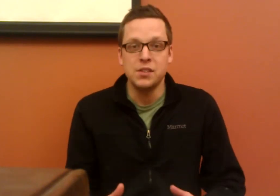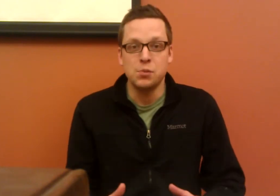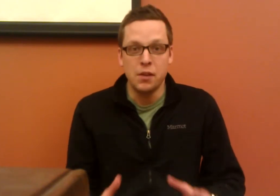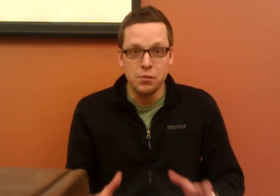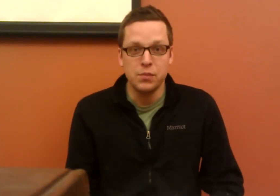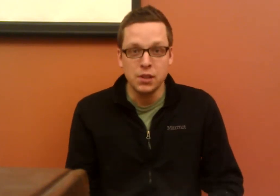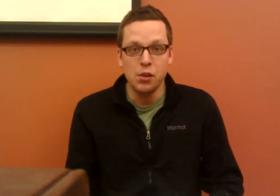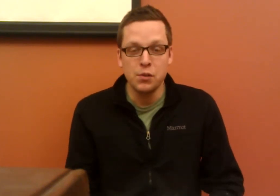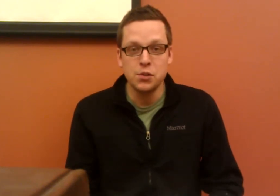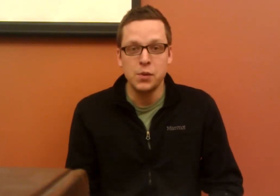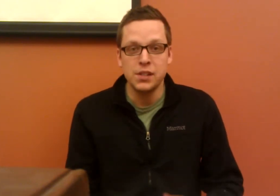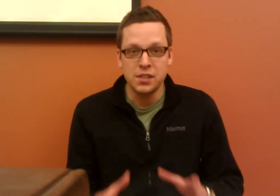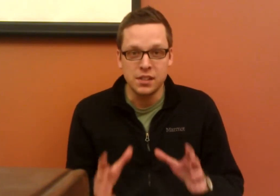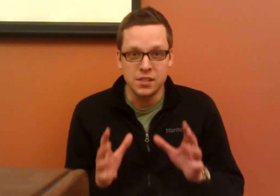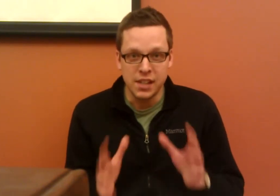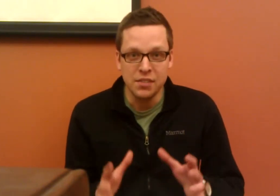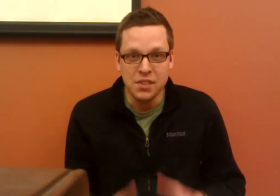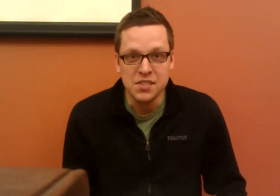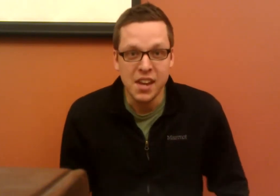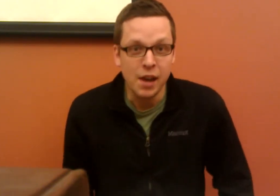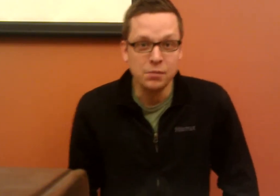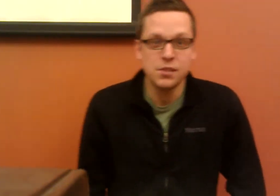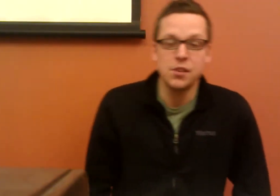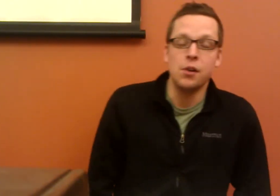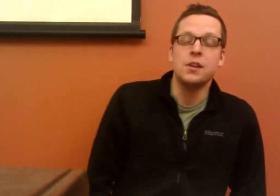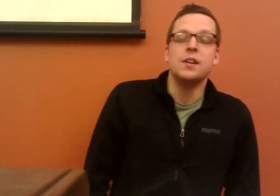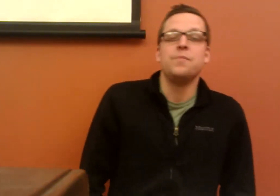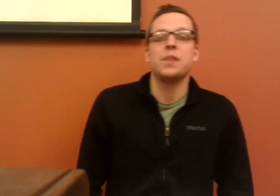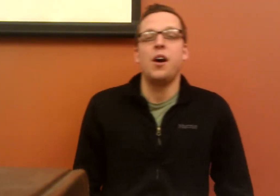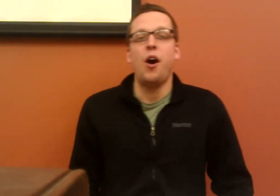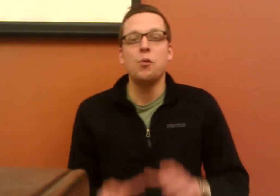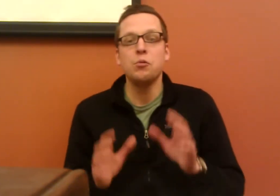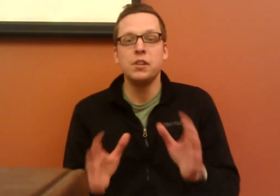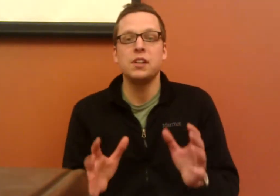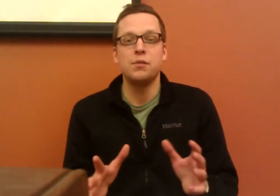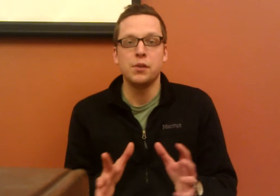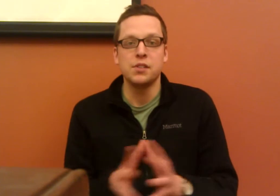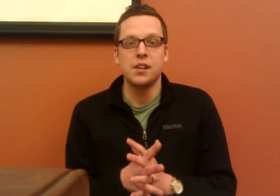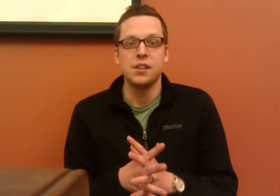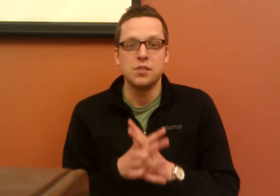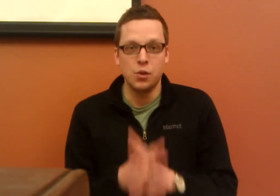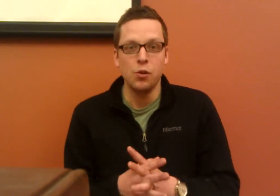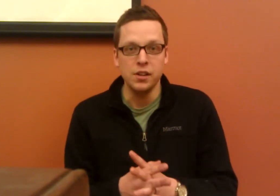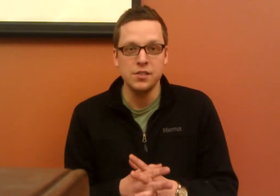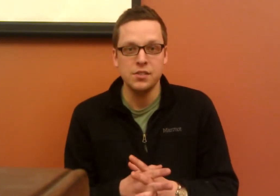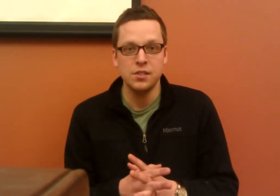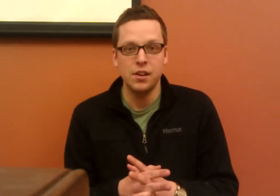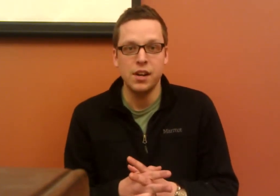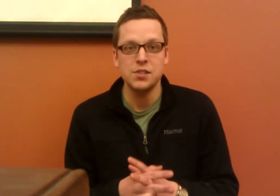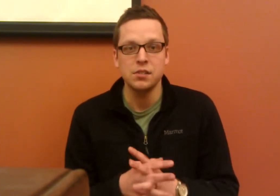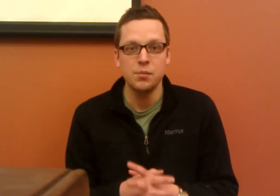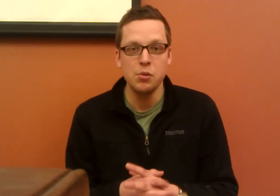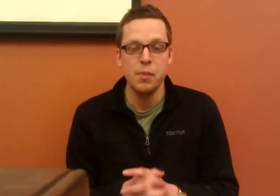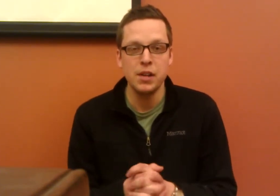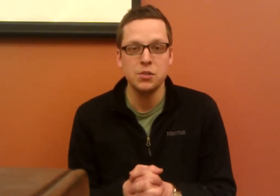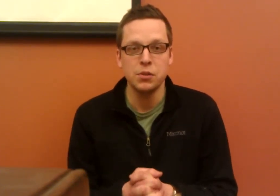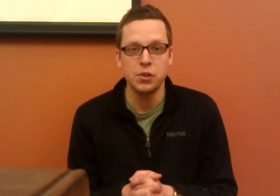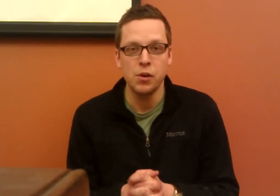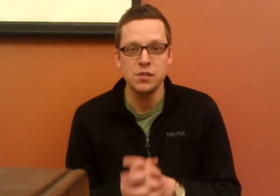We have a little over two weeks to get this down. So all we're really going to focus on is the chorus, alright? So let me remind you what the chorus